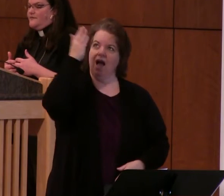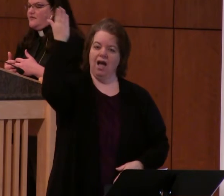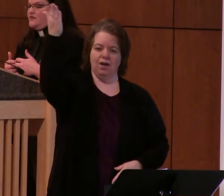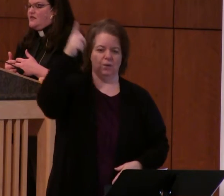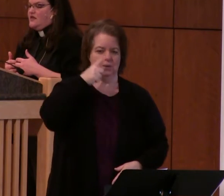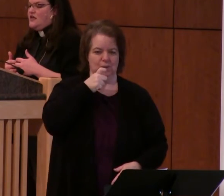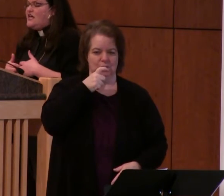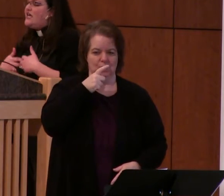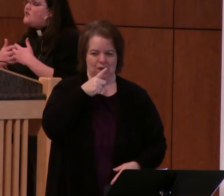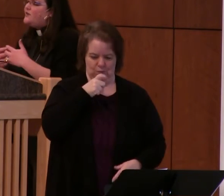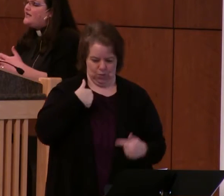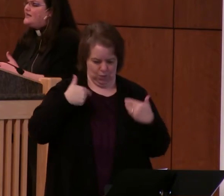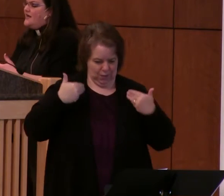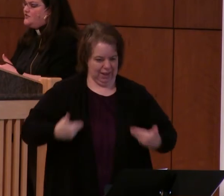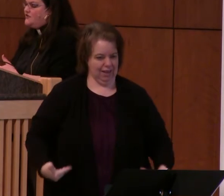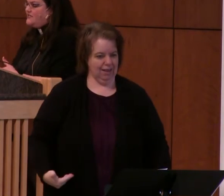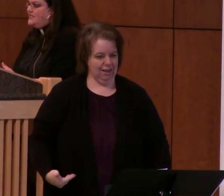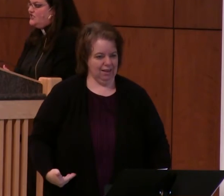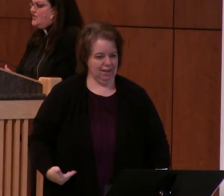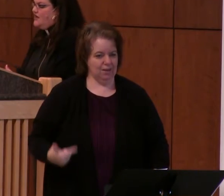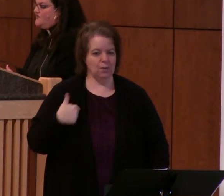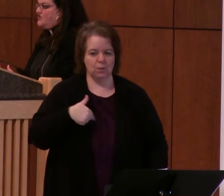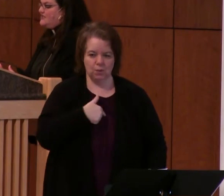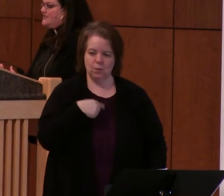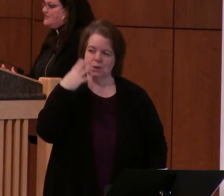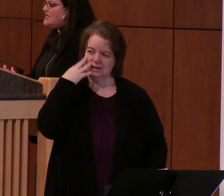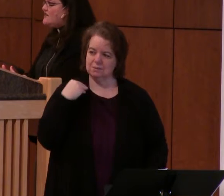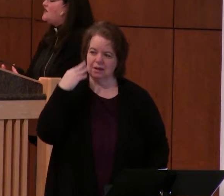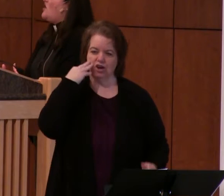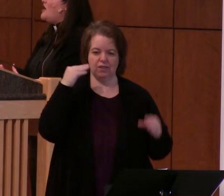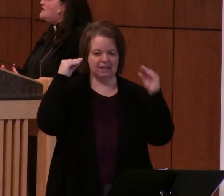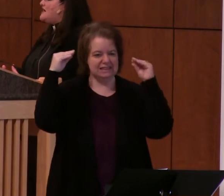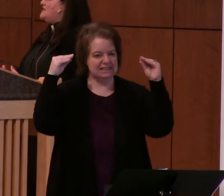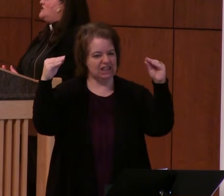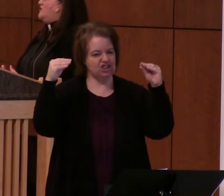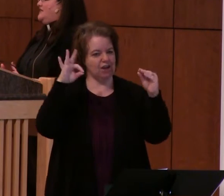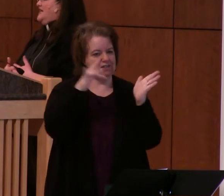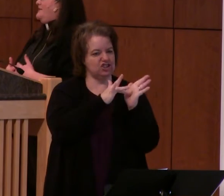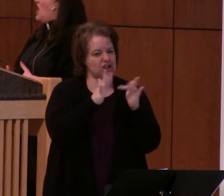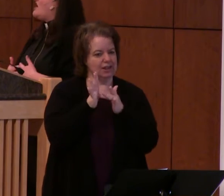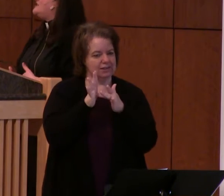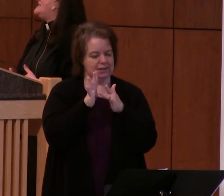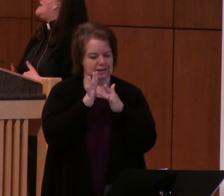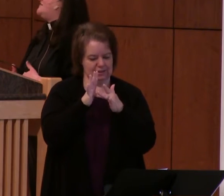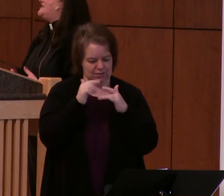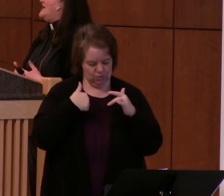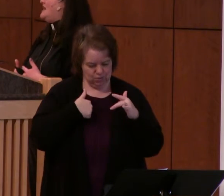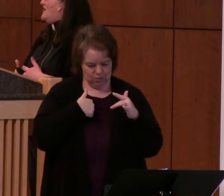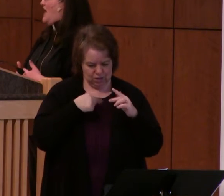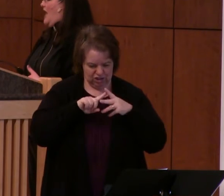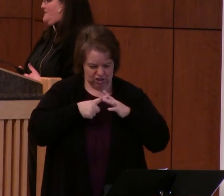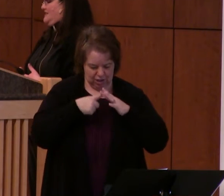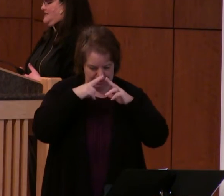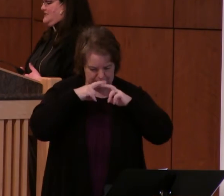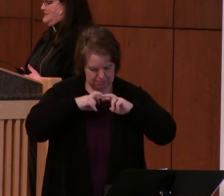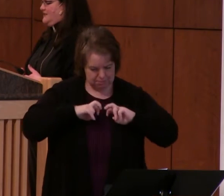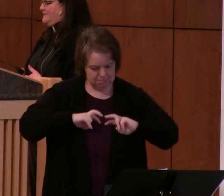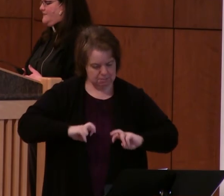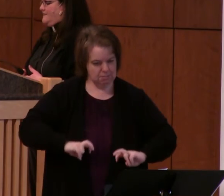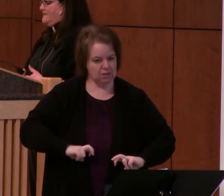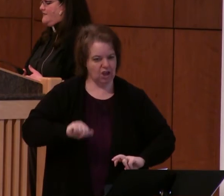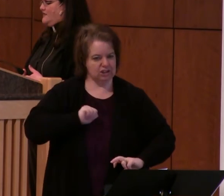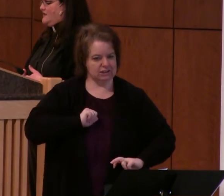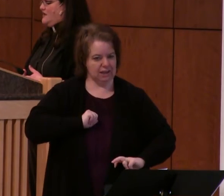are. Here we encounter the teaching of Jesus that calls us to examine ourselves in the